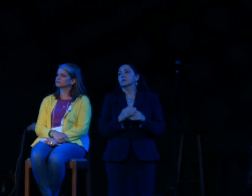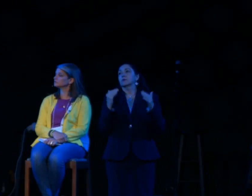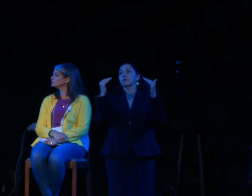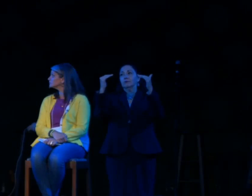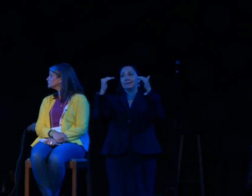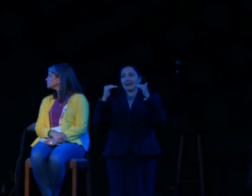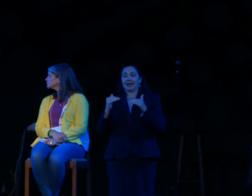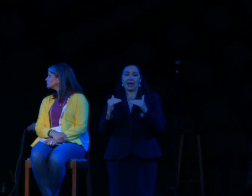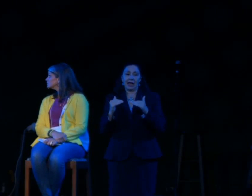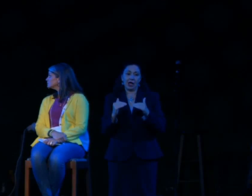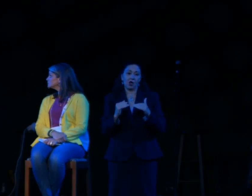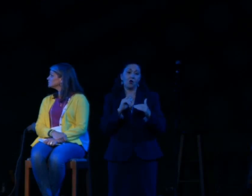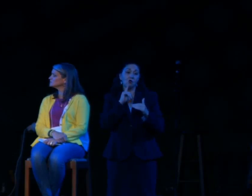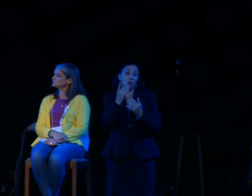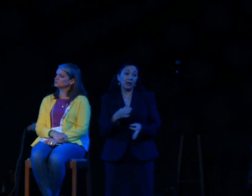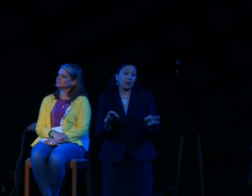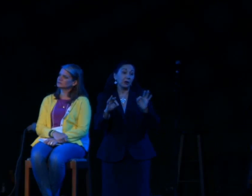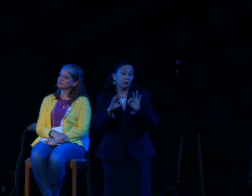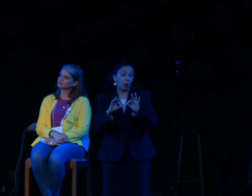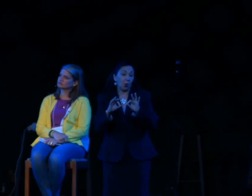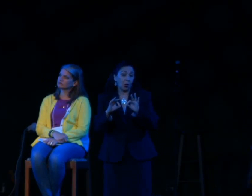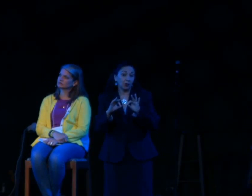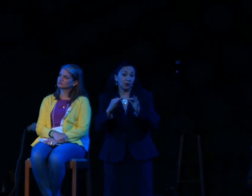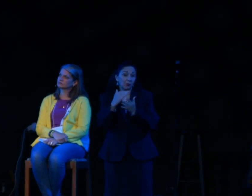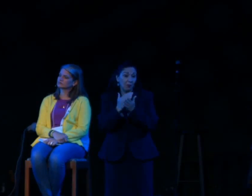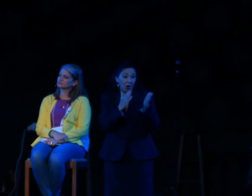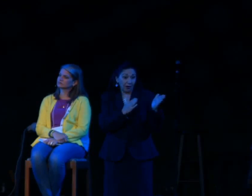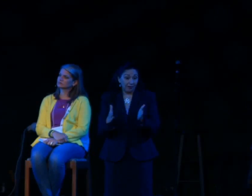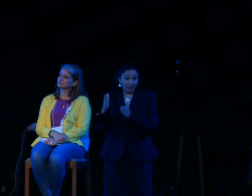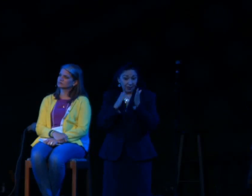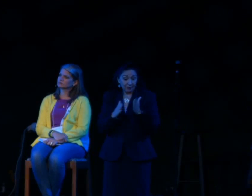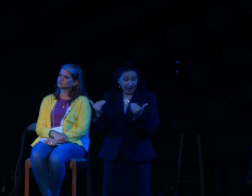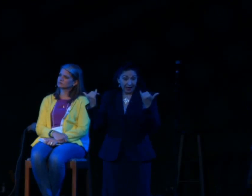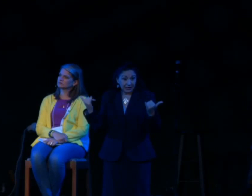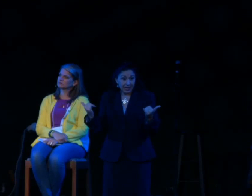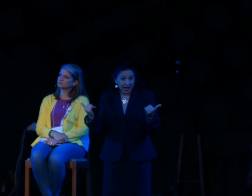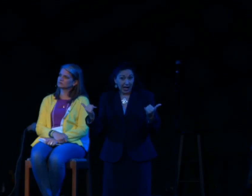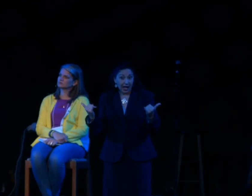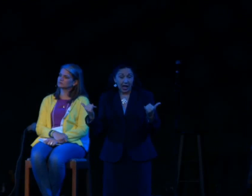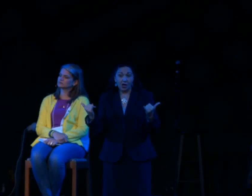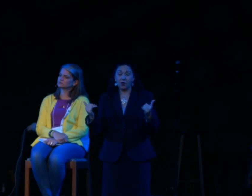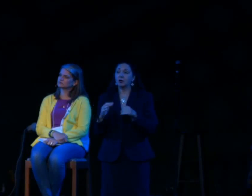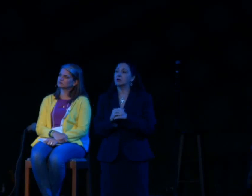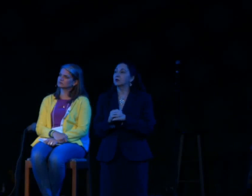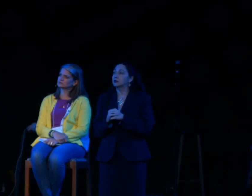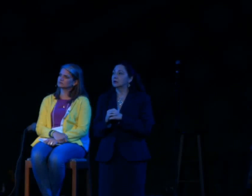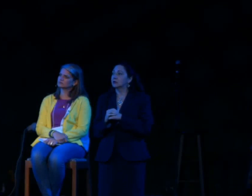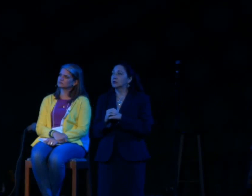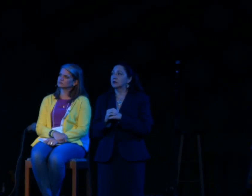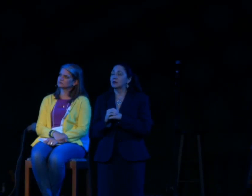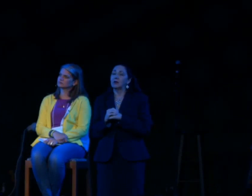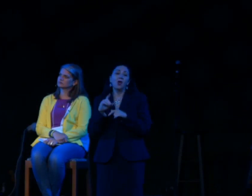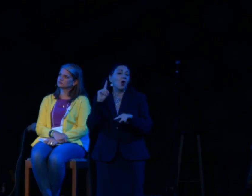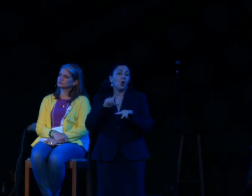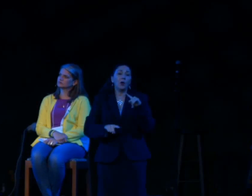Now, the key part of our strategy right now is we're not going to rebuild an entire